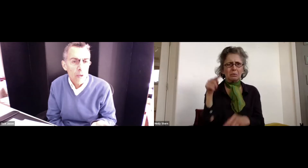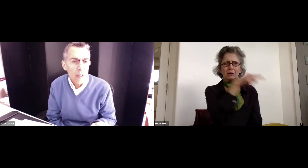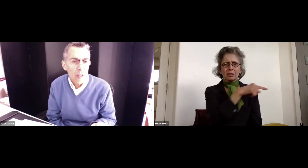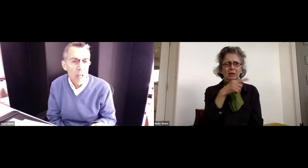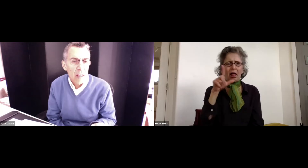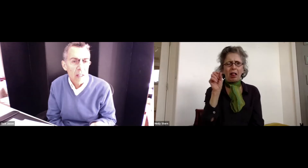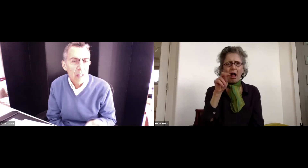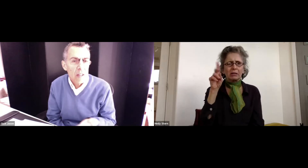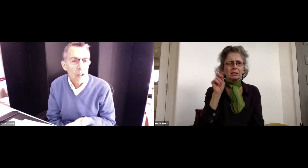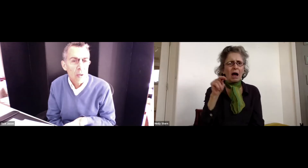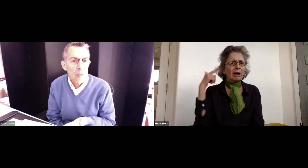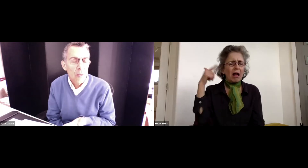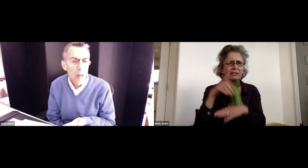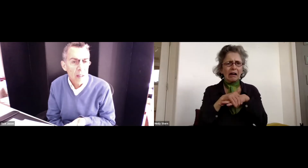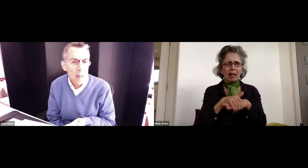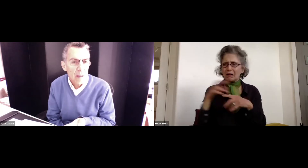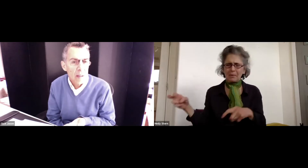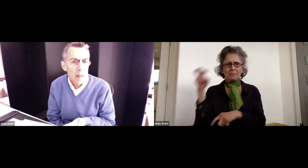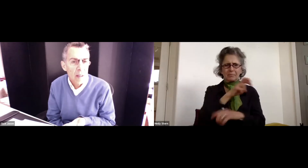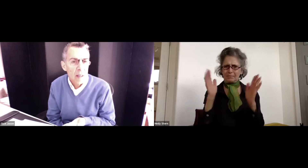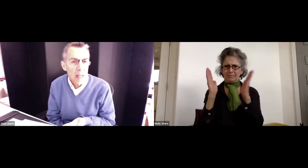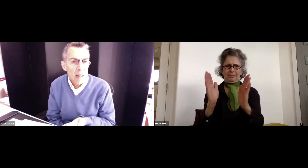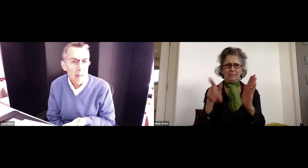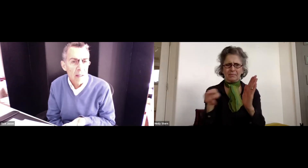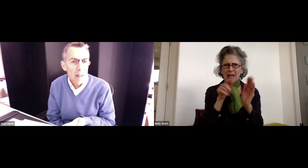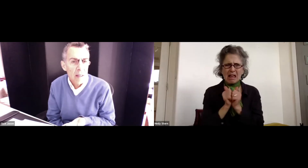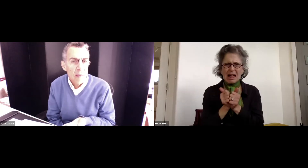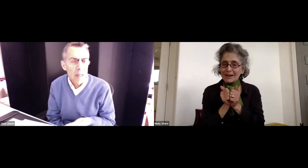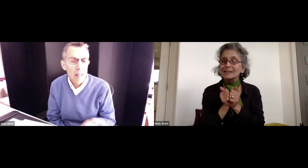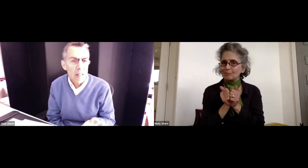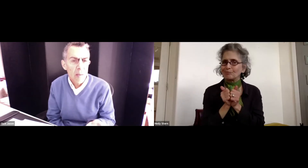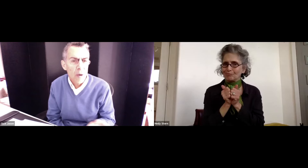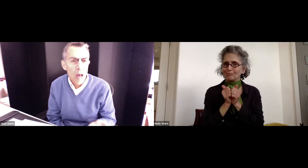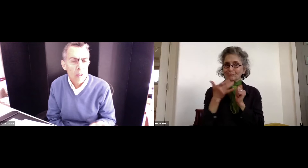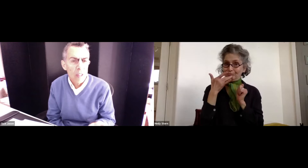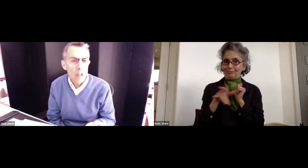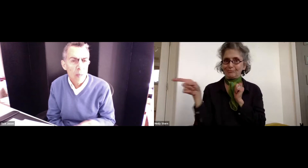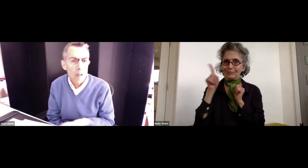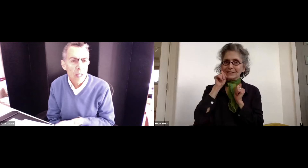Theresienstadt to London, England? In that time period, how was it that she was able to get there?